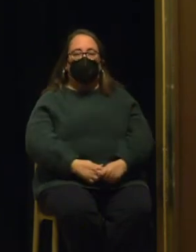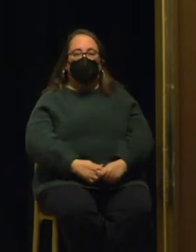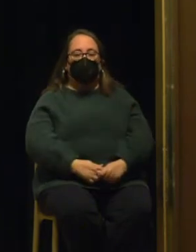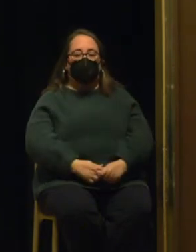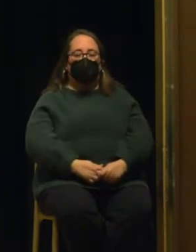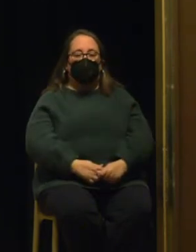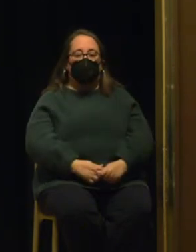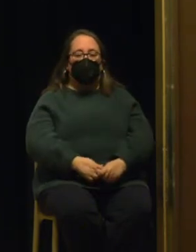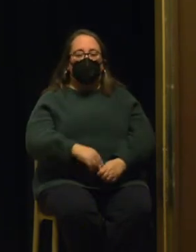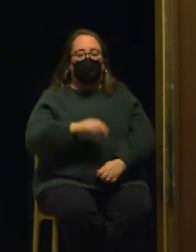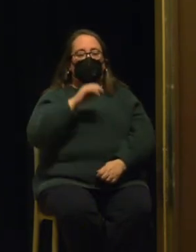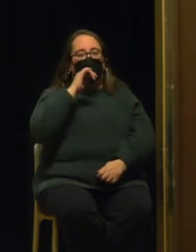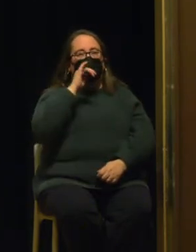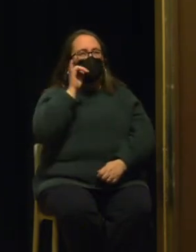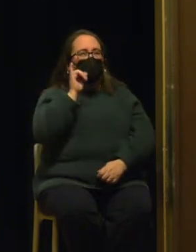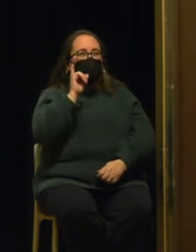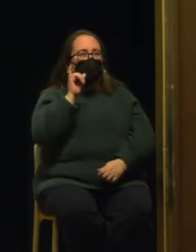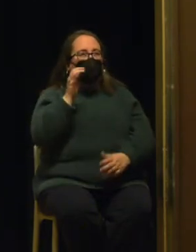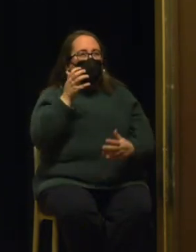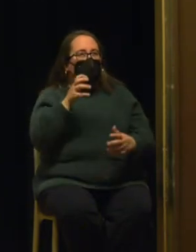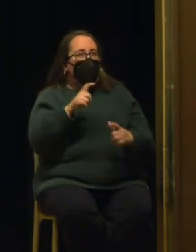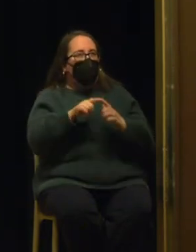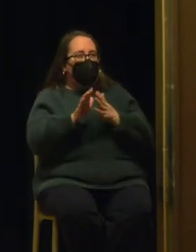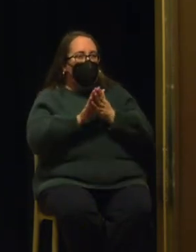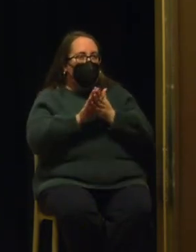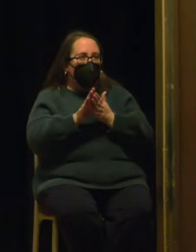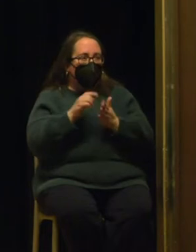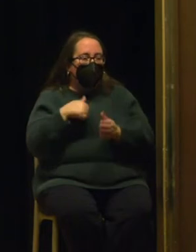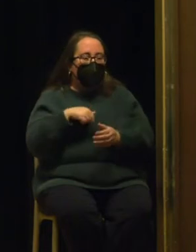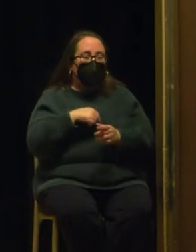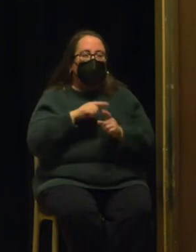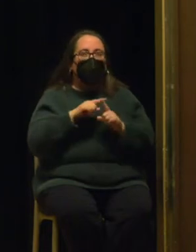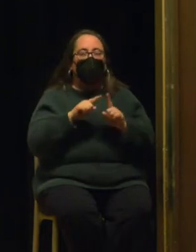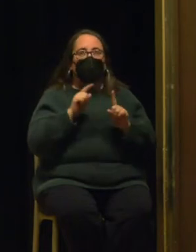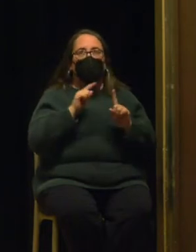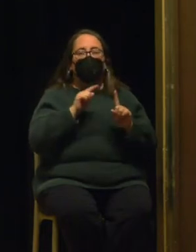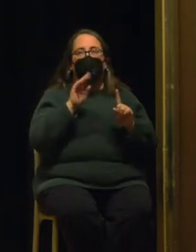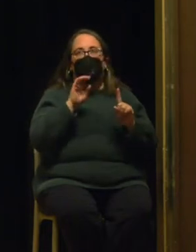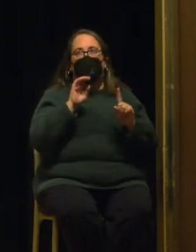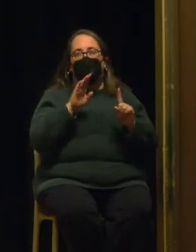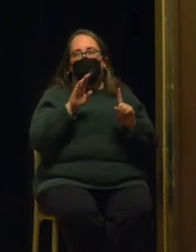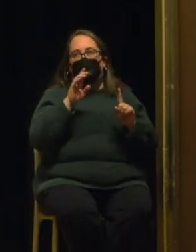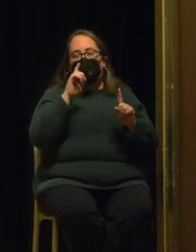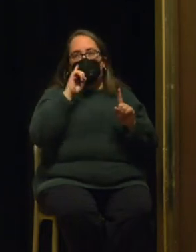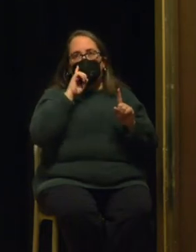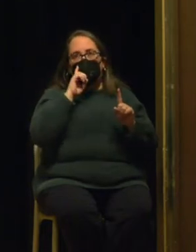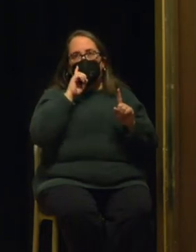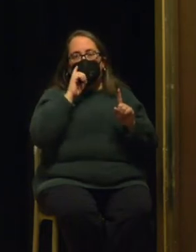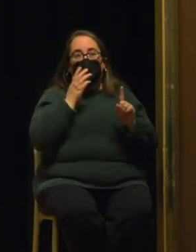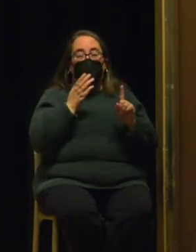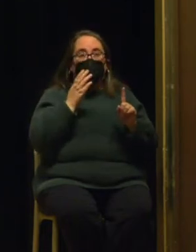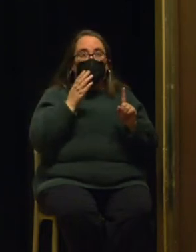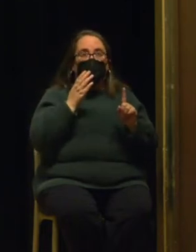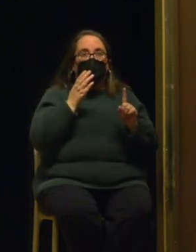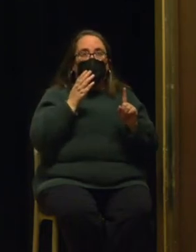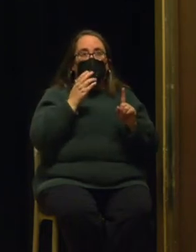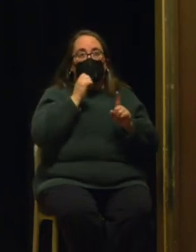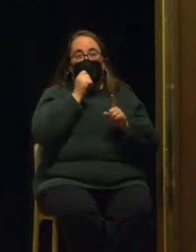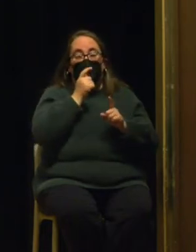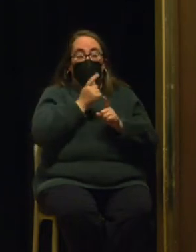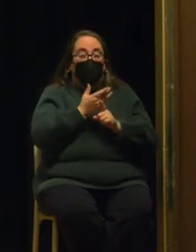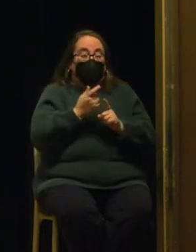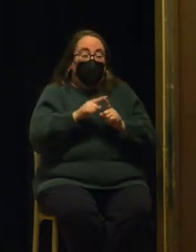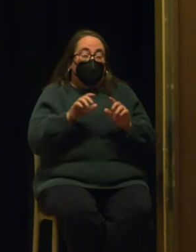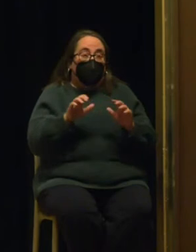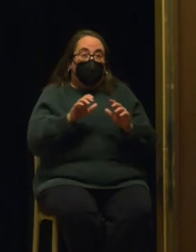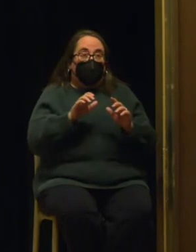like he didn't want to motivate us, but I think he thought it wasn't the right thing to do